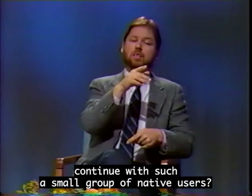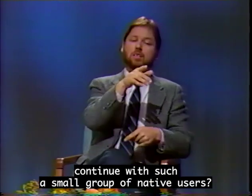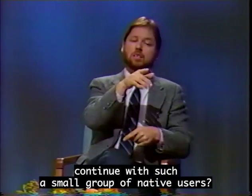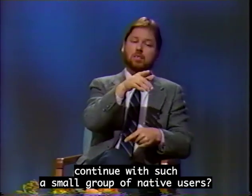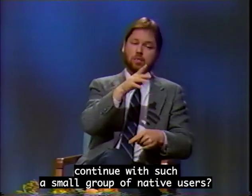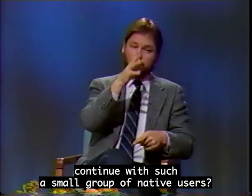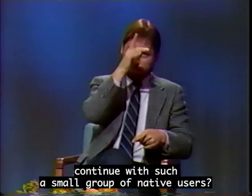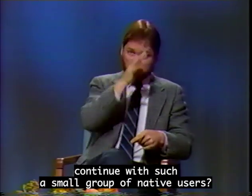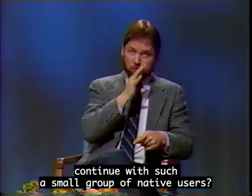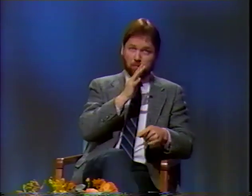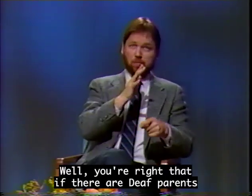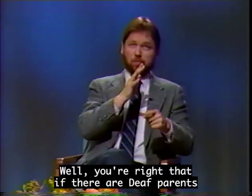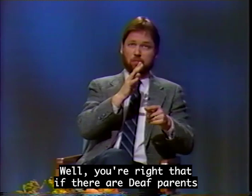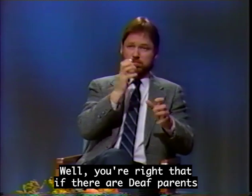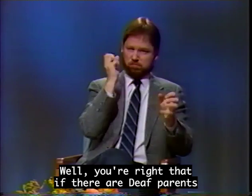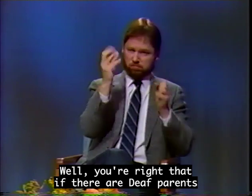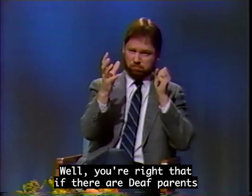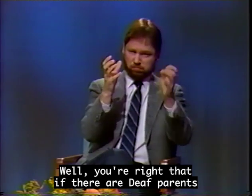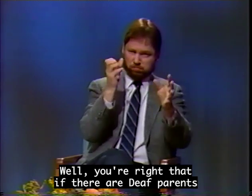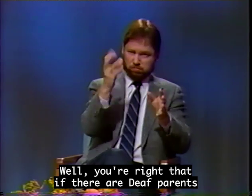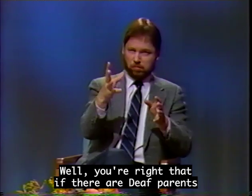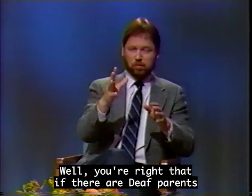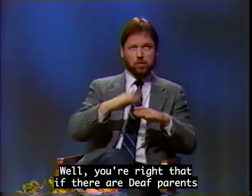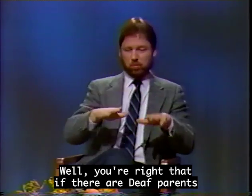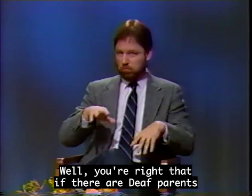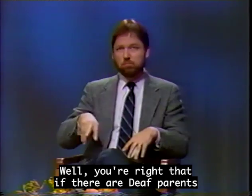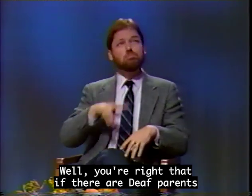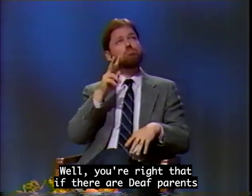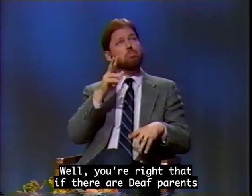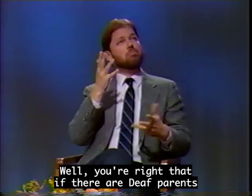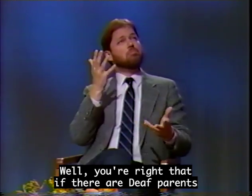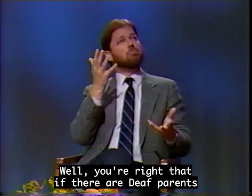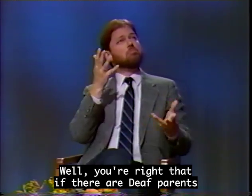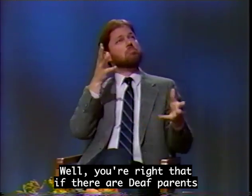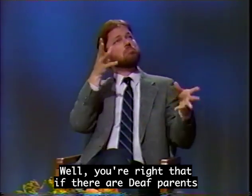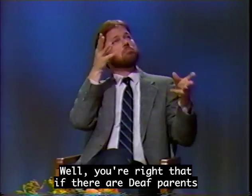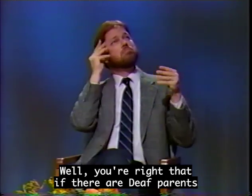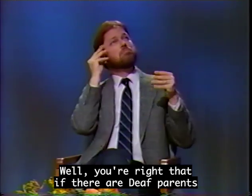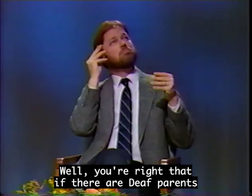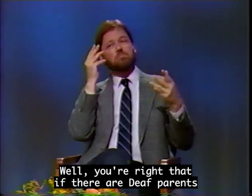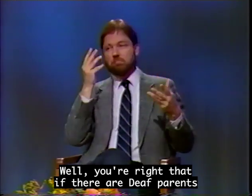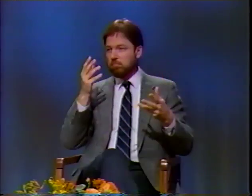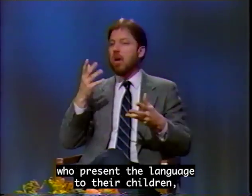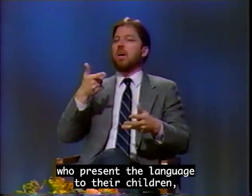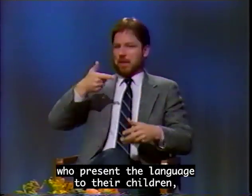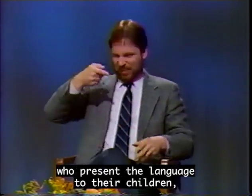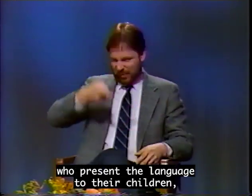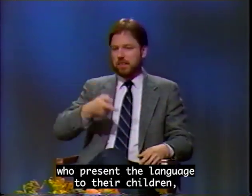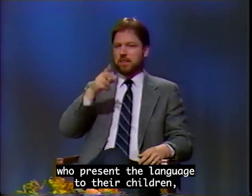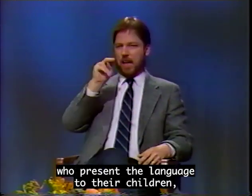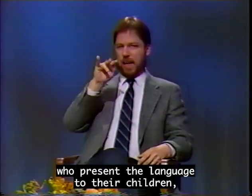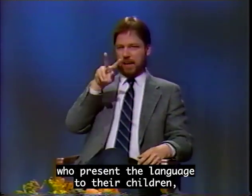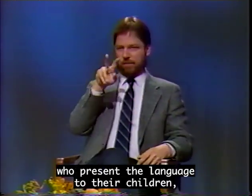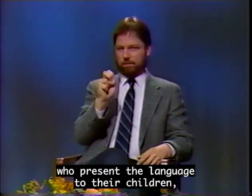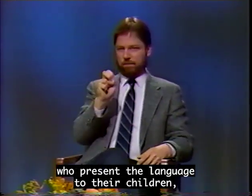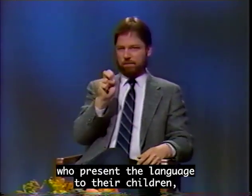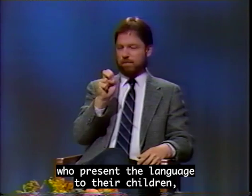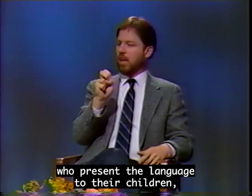users? Well, you're right that if there are deaf parents who present the language to